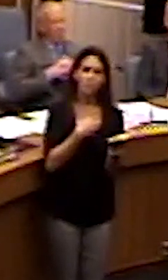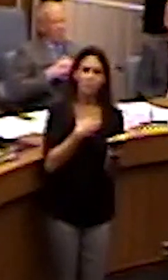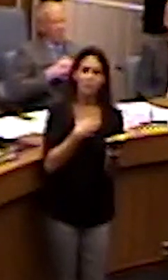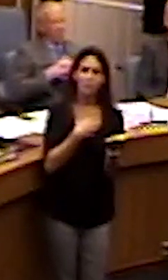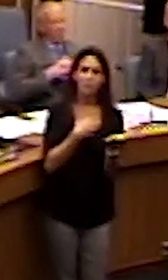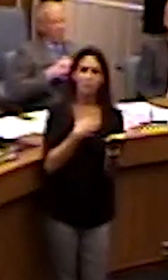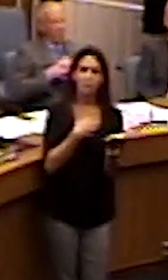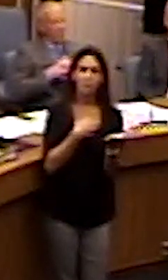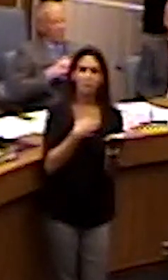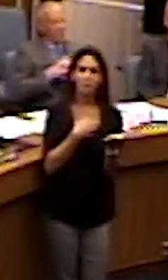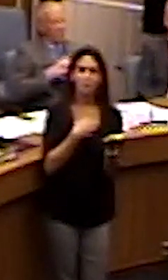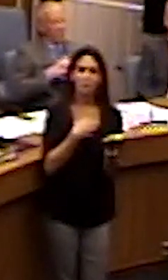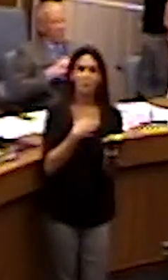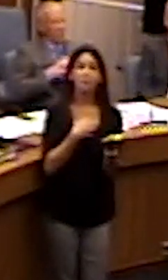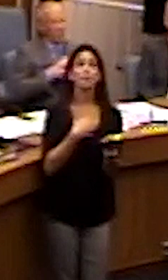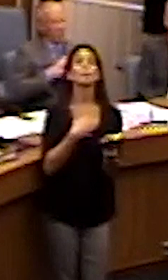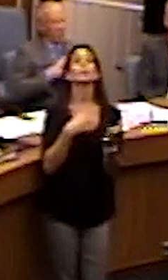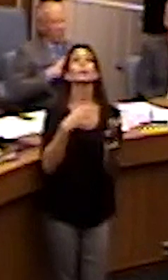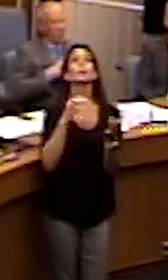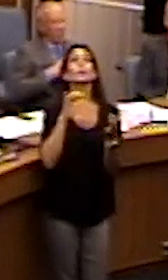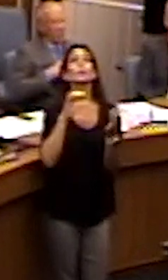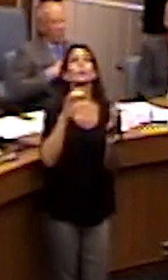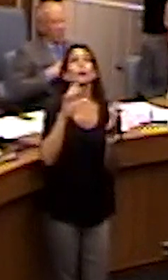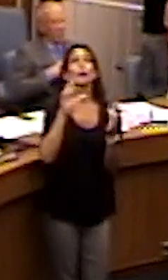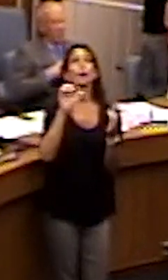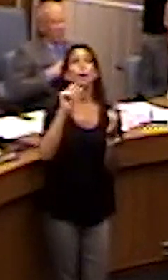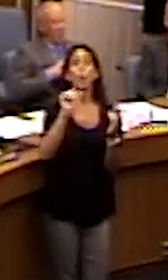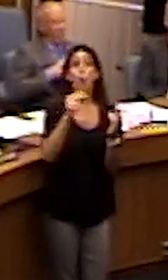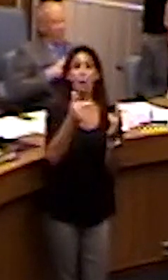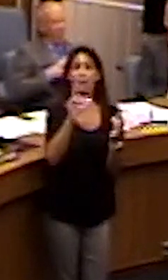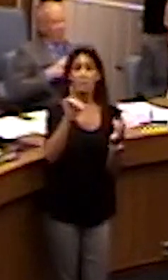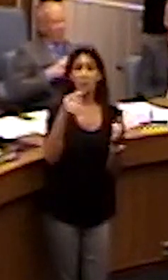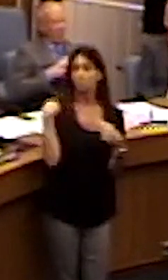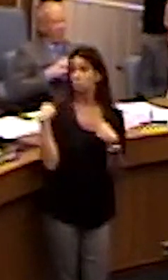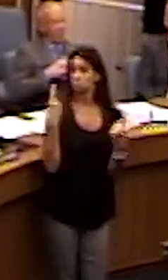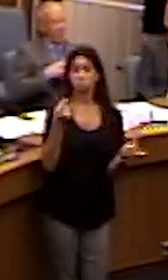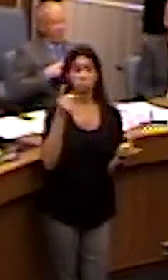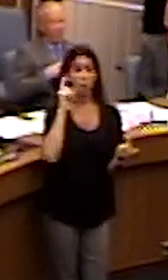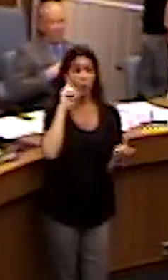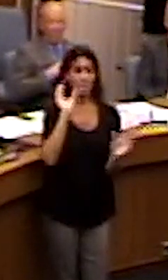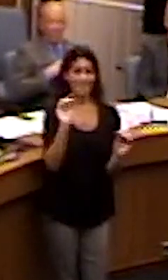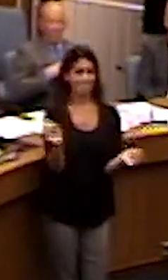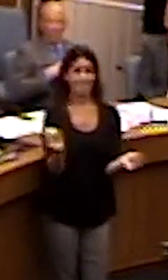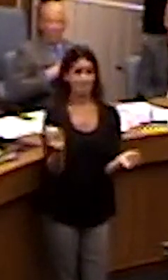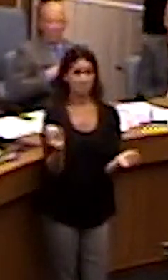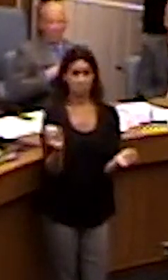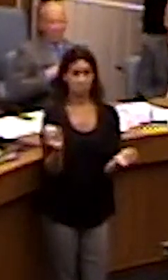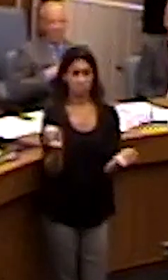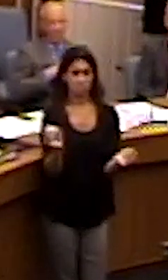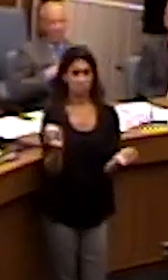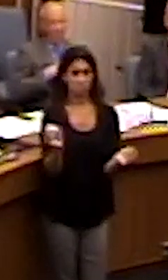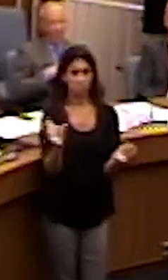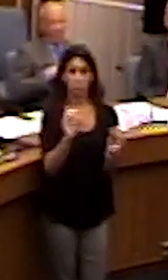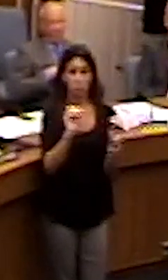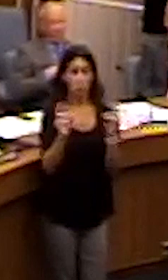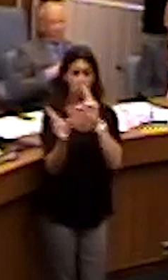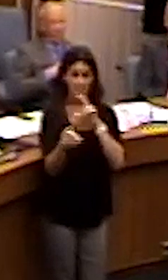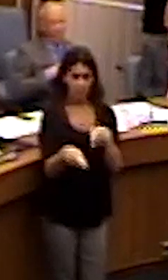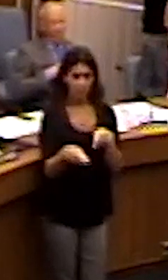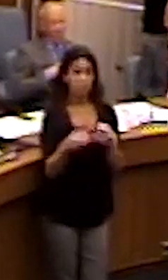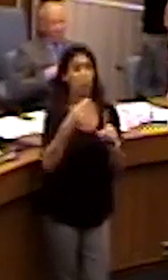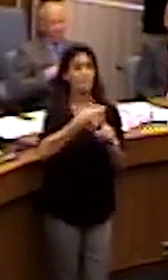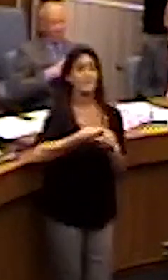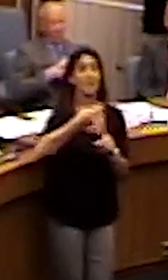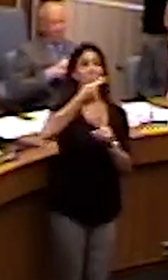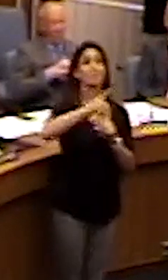But it was August 8th, and I never received a reply back. So after a month